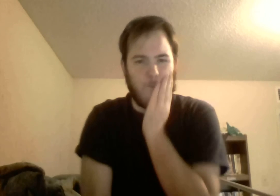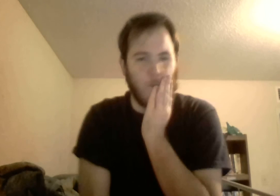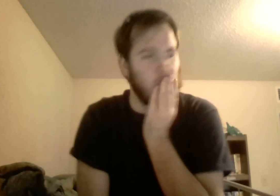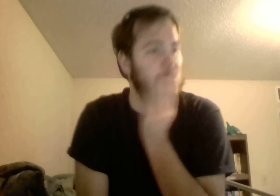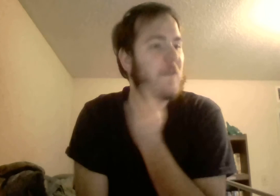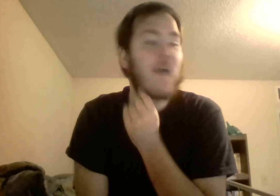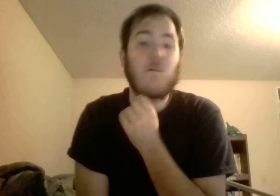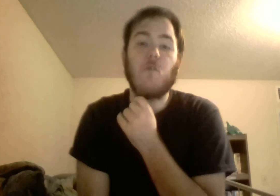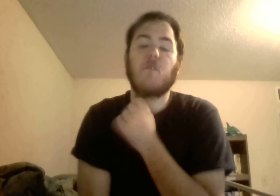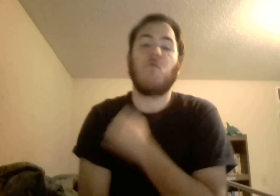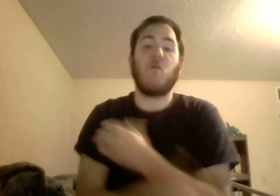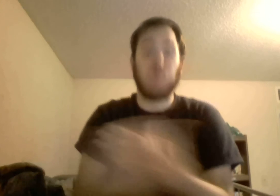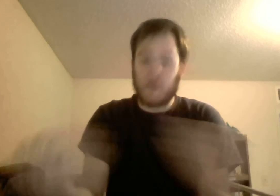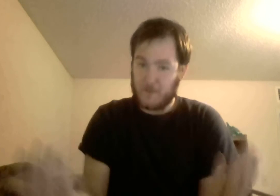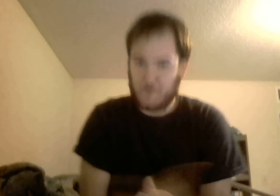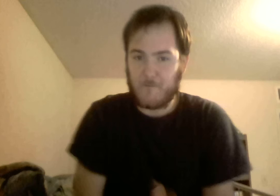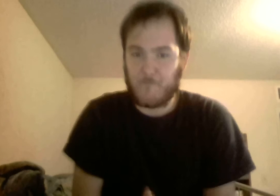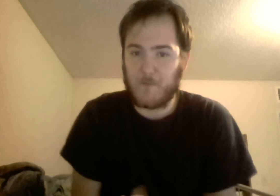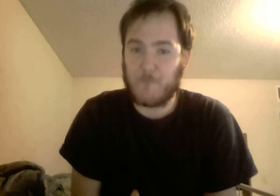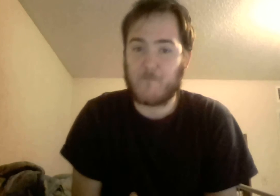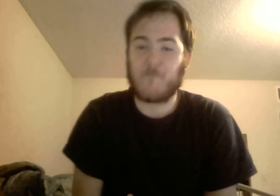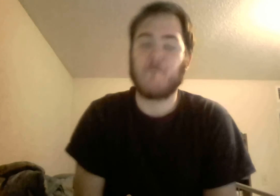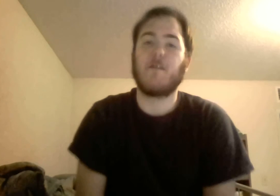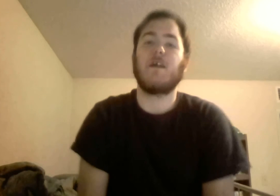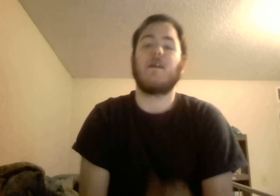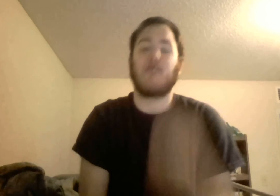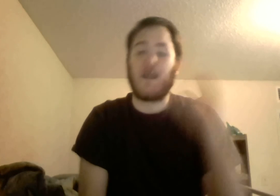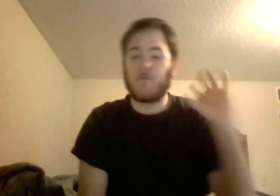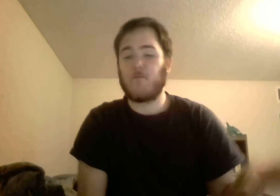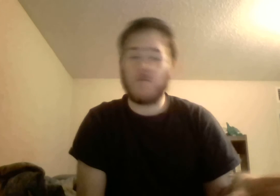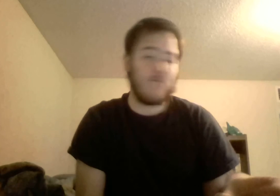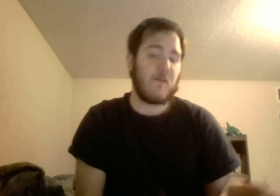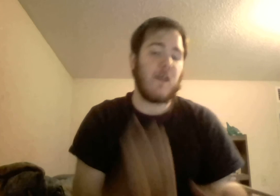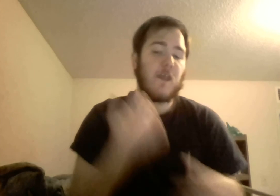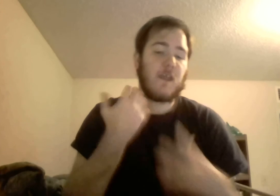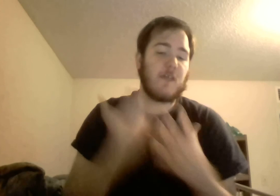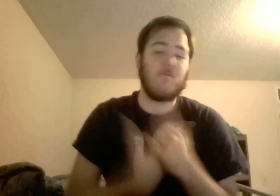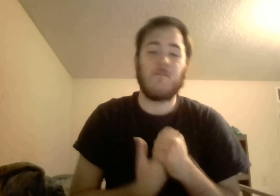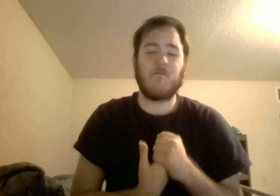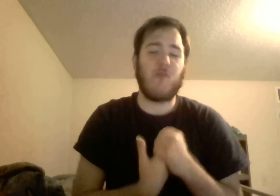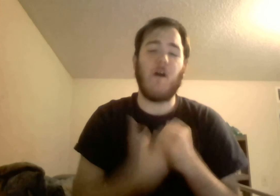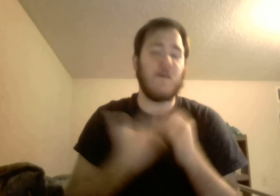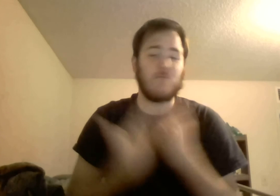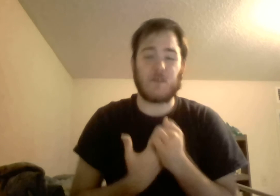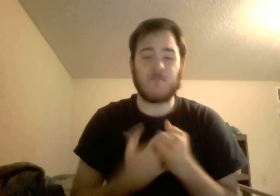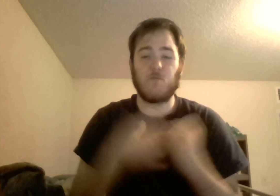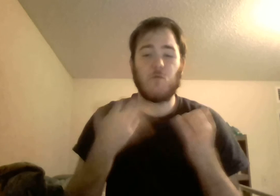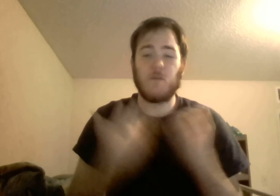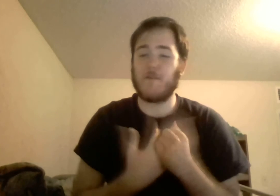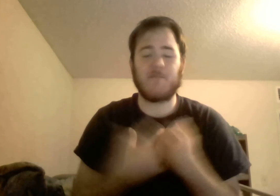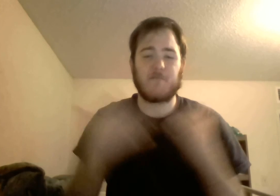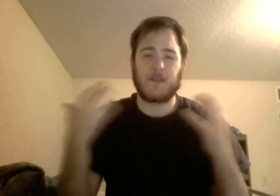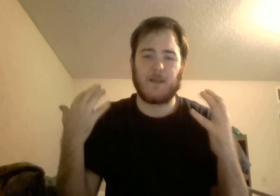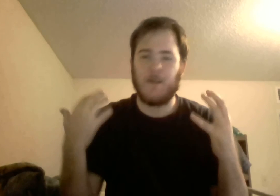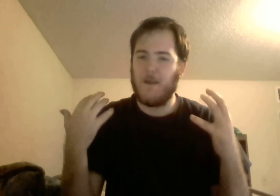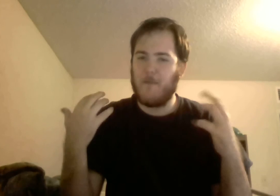But, I go all this more because I get cast off for the thing, and it will be fun, it will be cool, and it will be interesting. Maybe